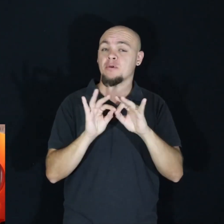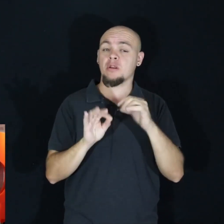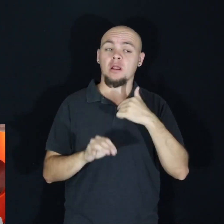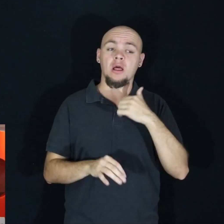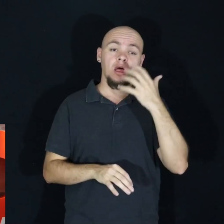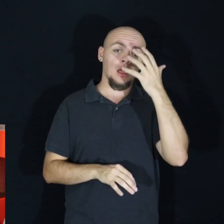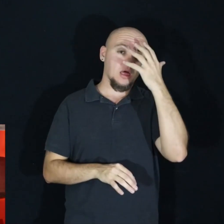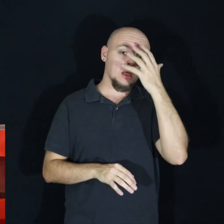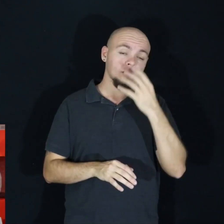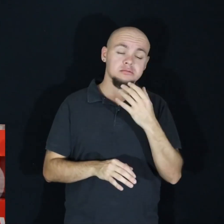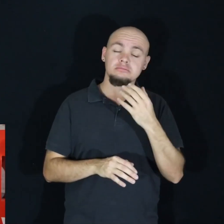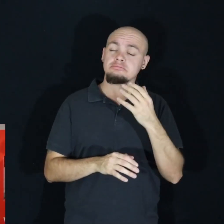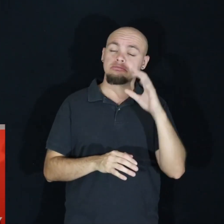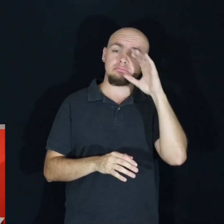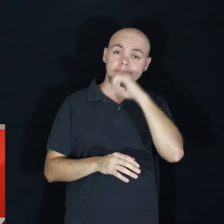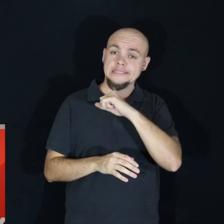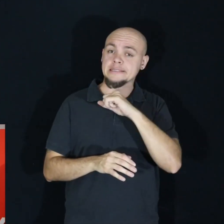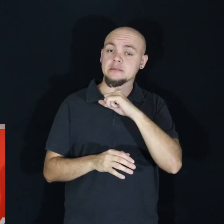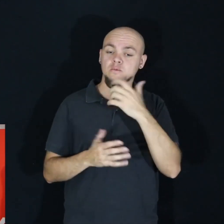my academics.